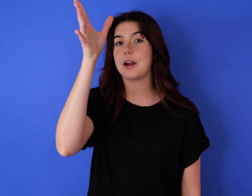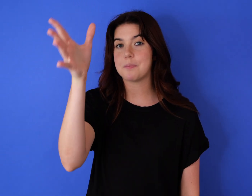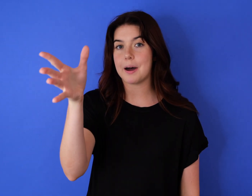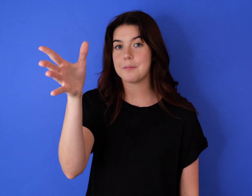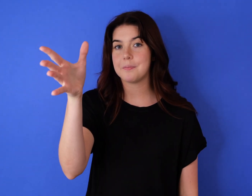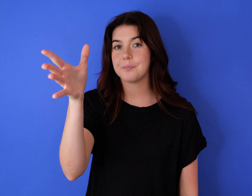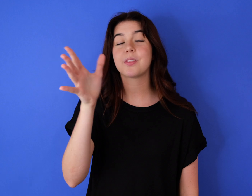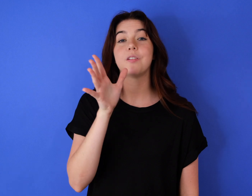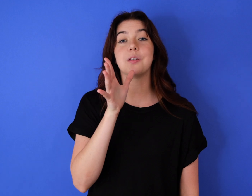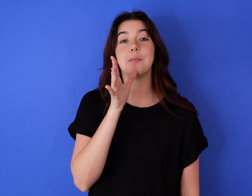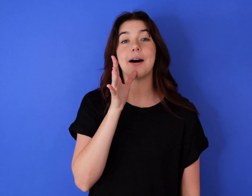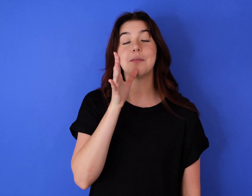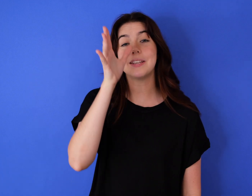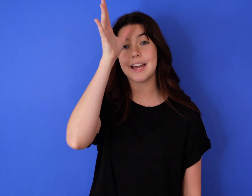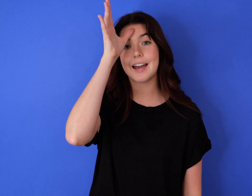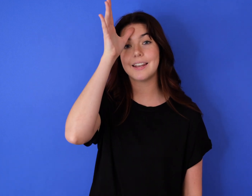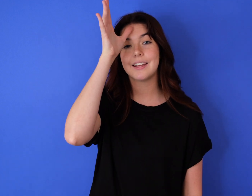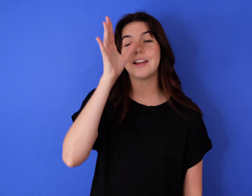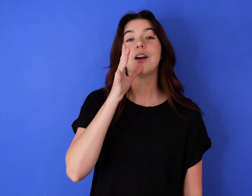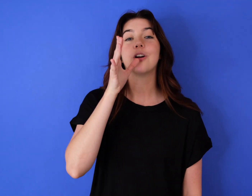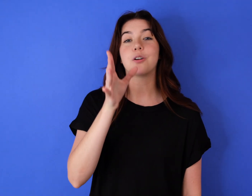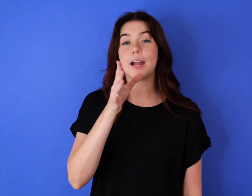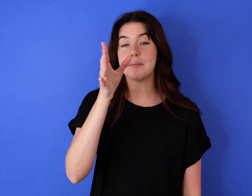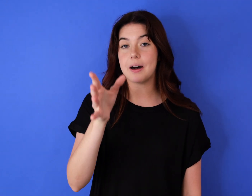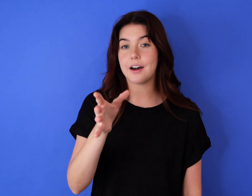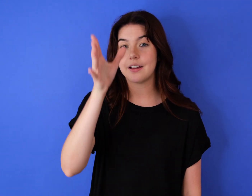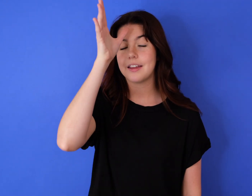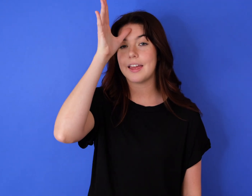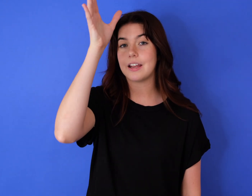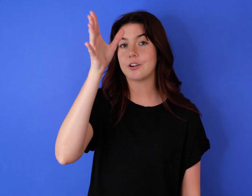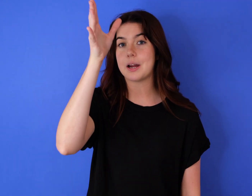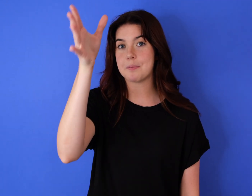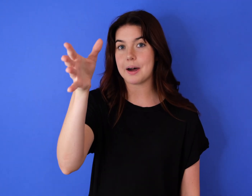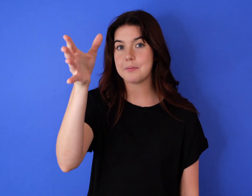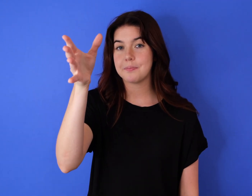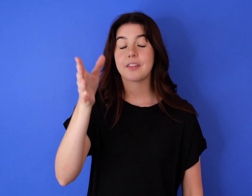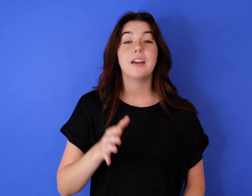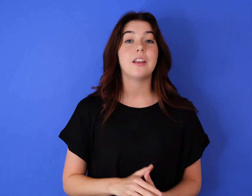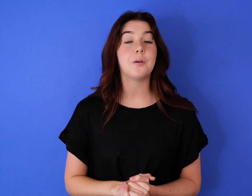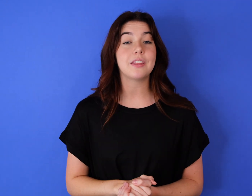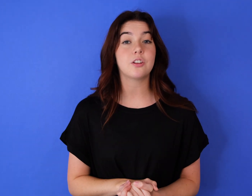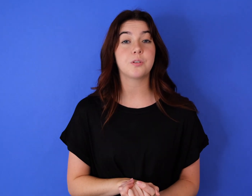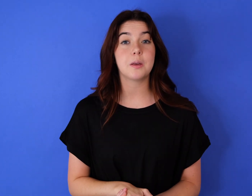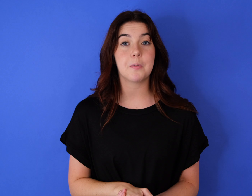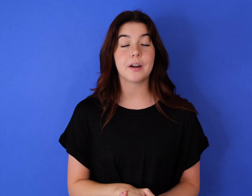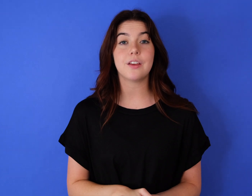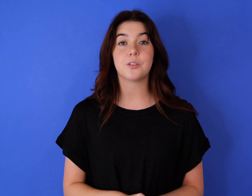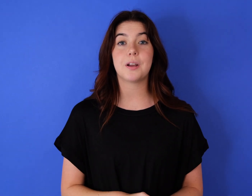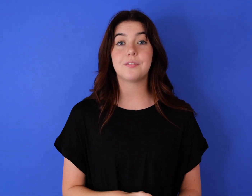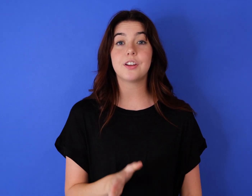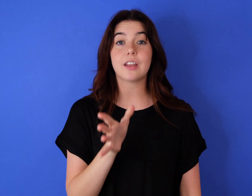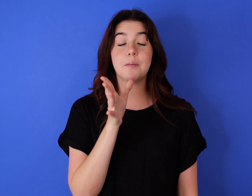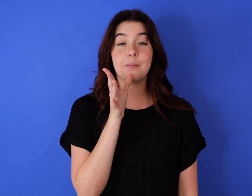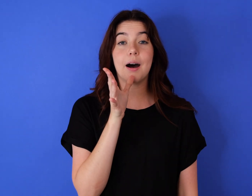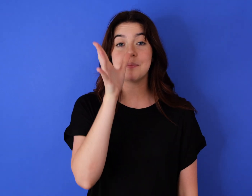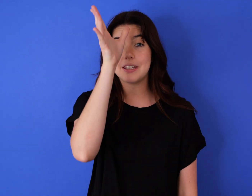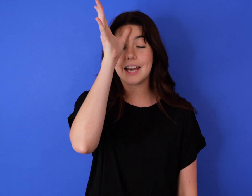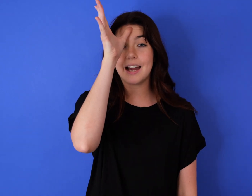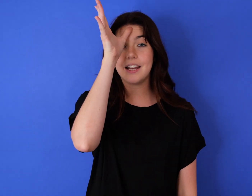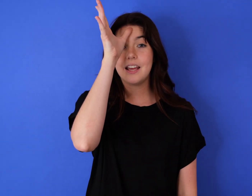grandpa. So mom and dad, grandma and grandpa. Now one thing that's really important is that whenever you sign mom and dad, that